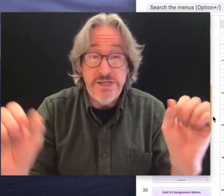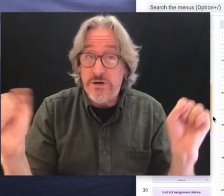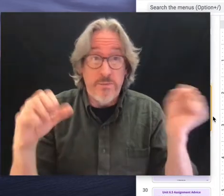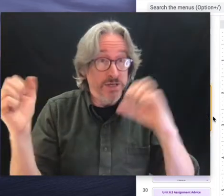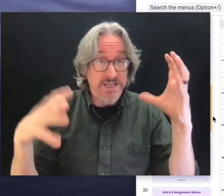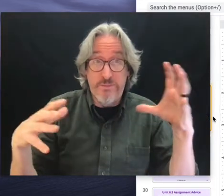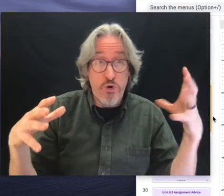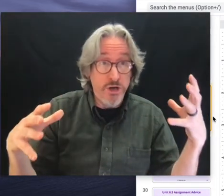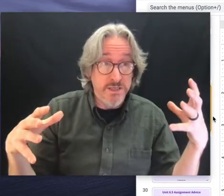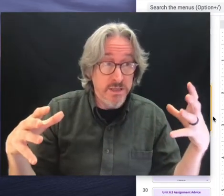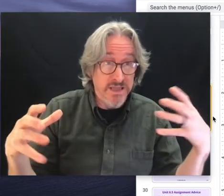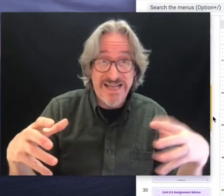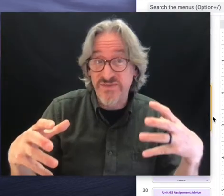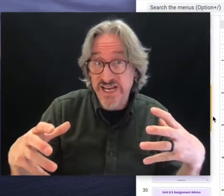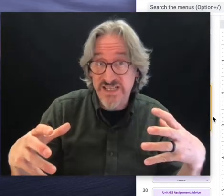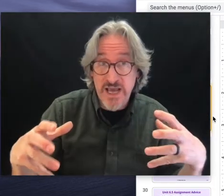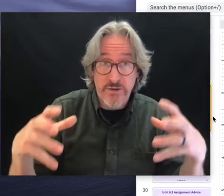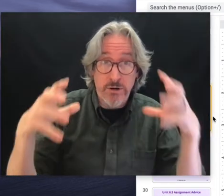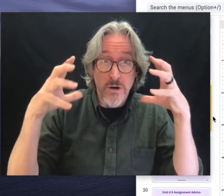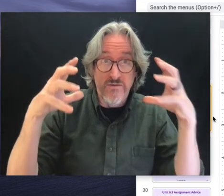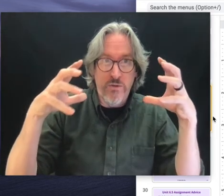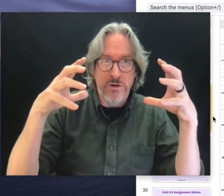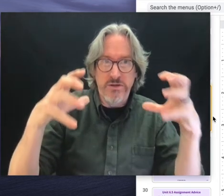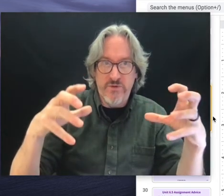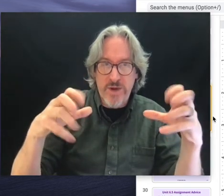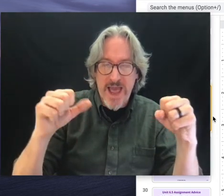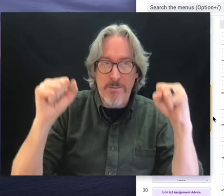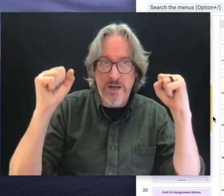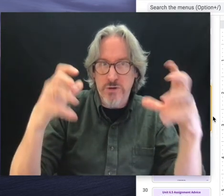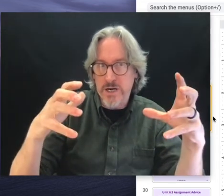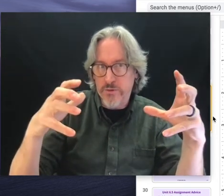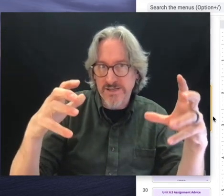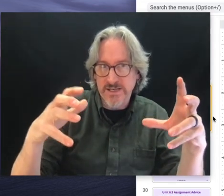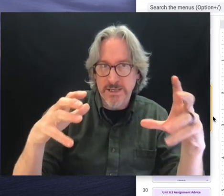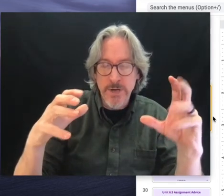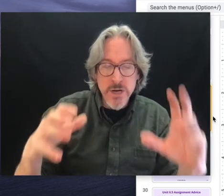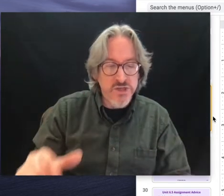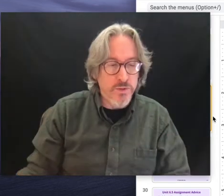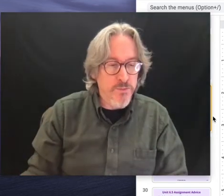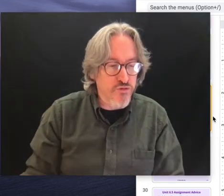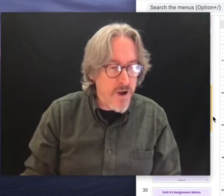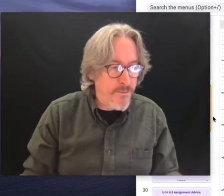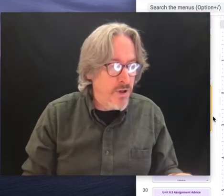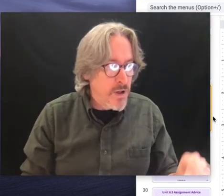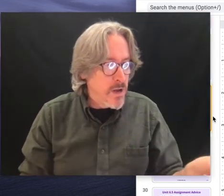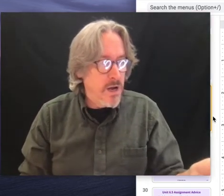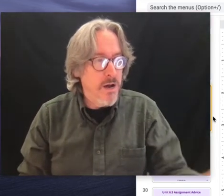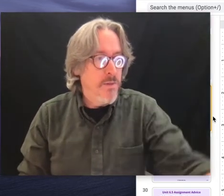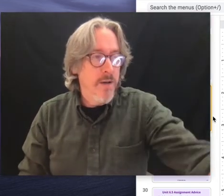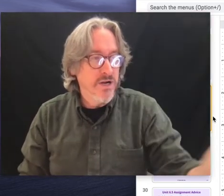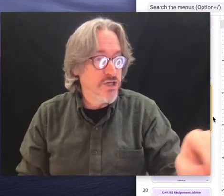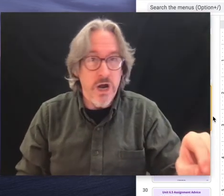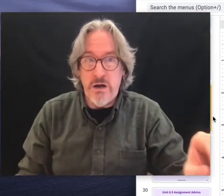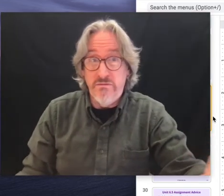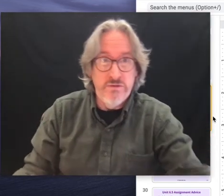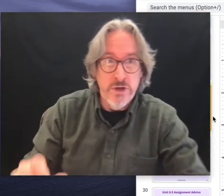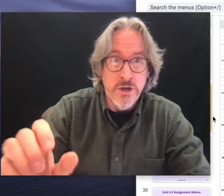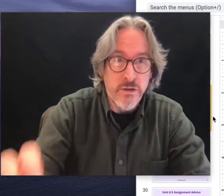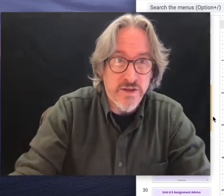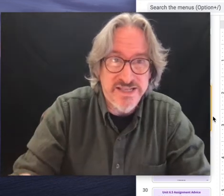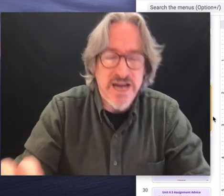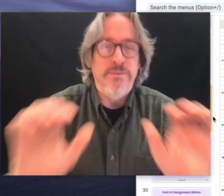really starting to put lots of signs together for the vocab and trying to process it. So I want to prep a bunch